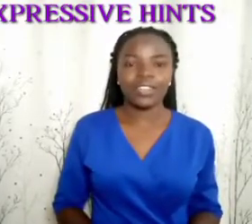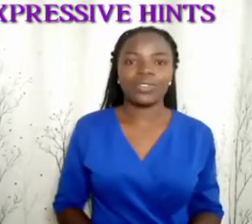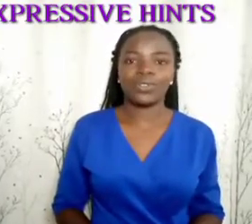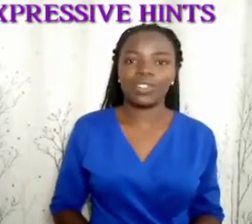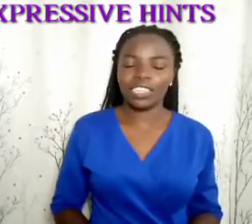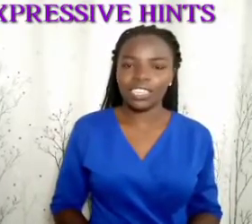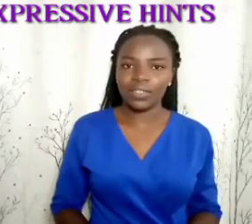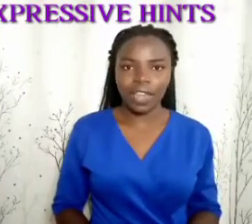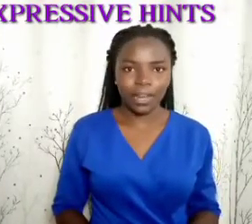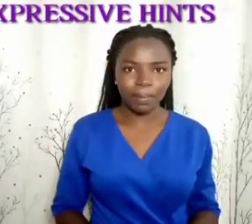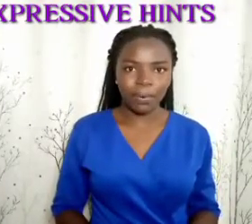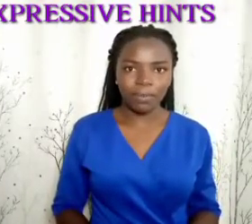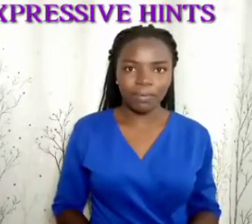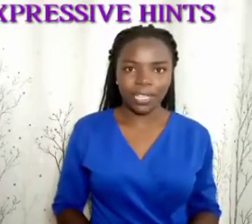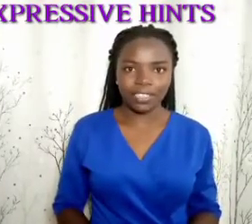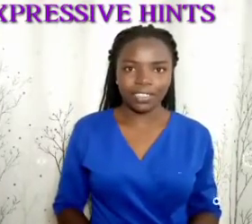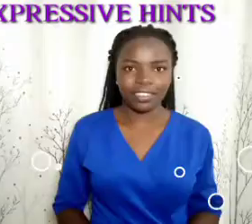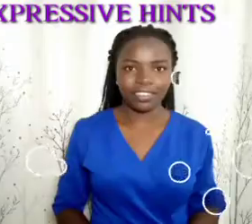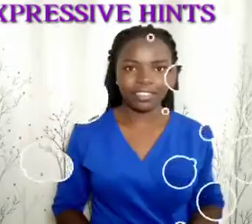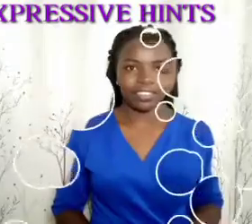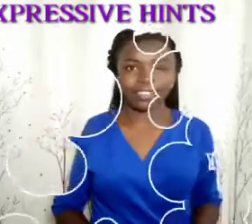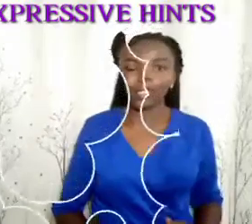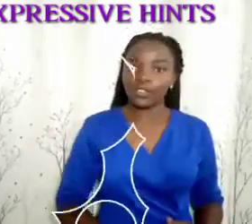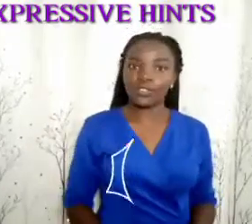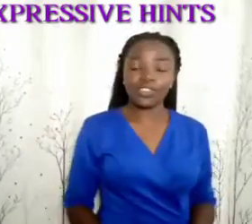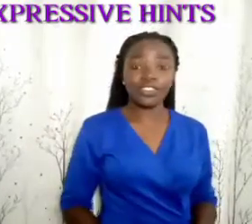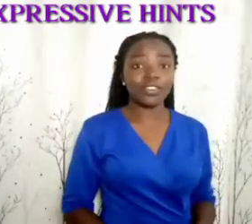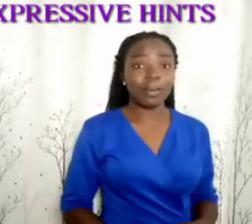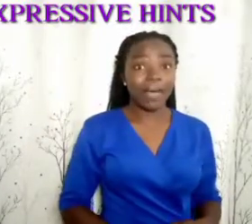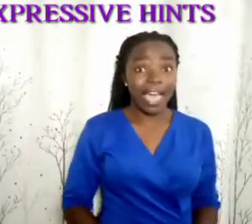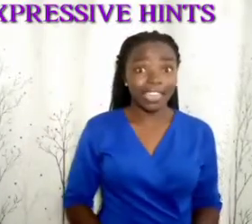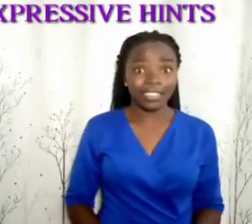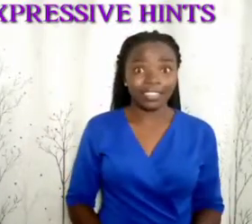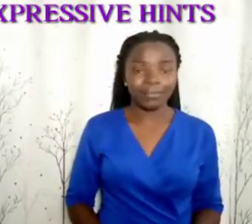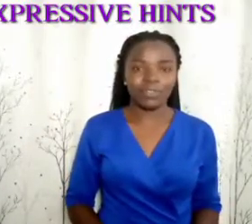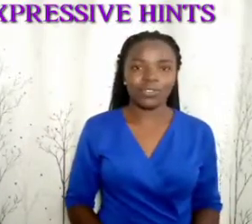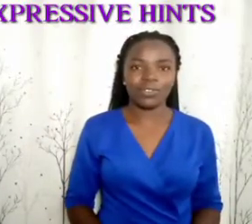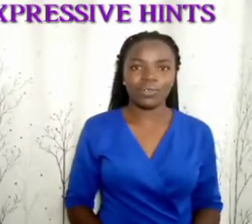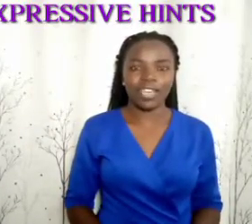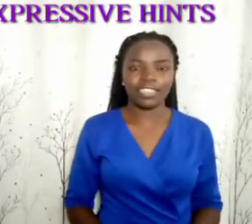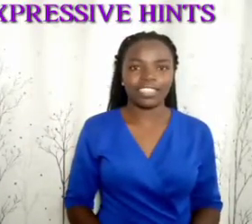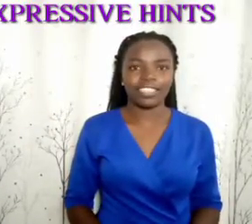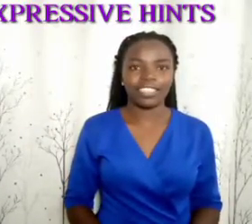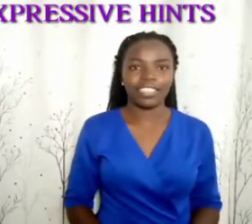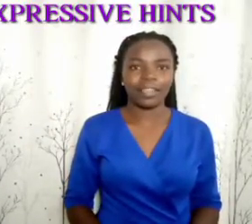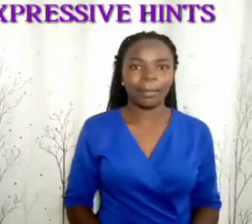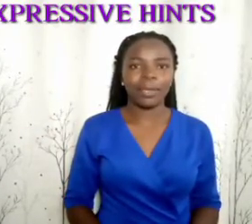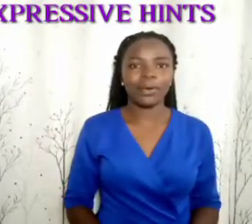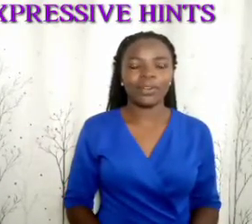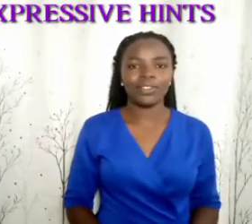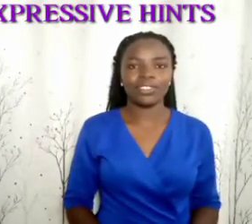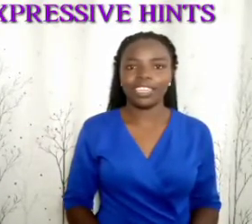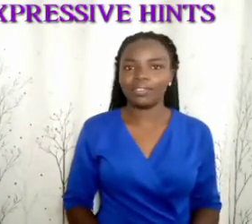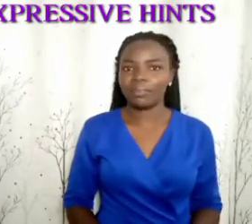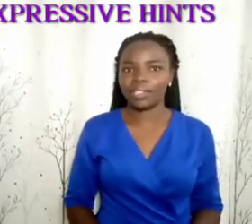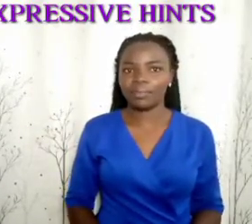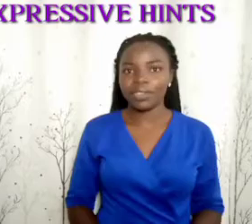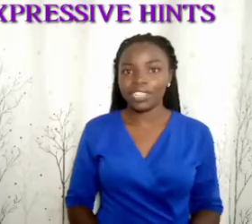to see your lip movement. Do not drop hands between words, because it might mean that you